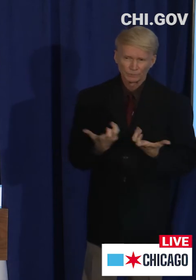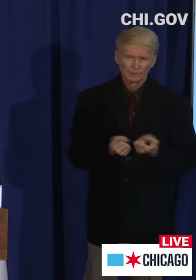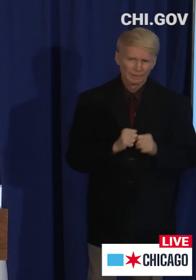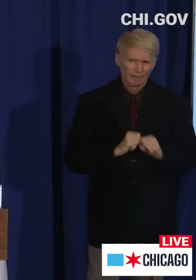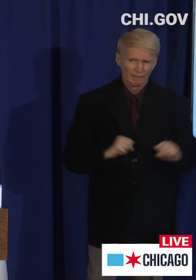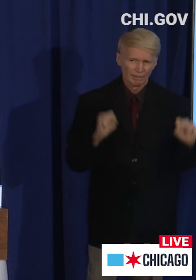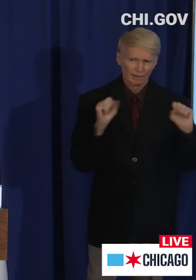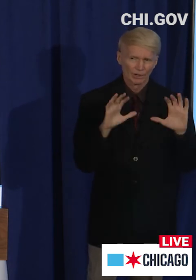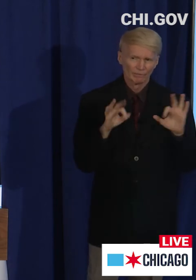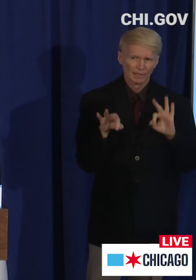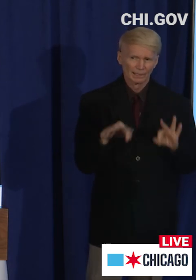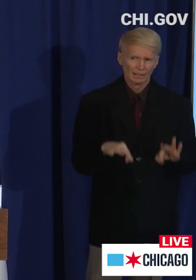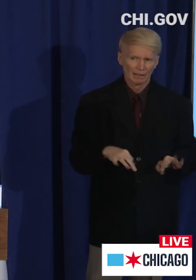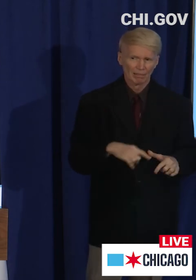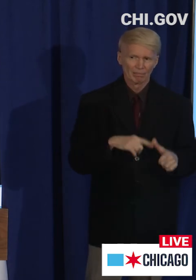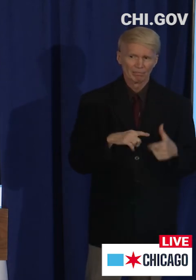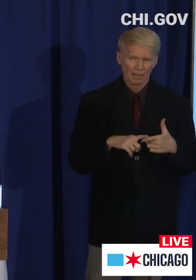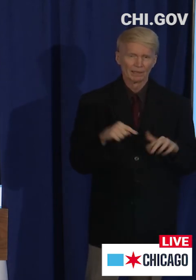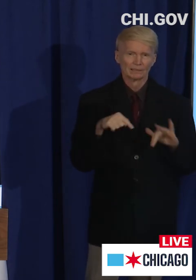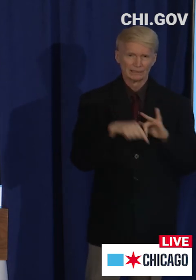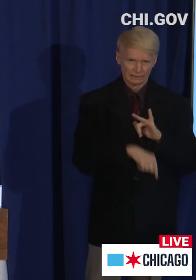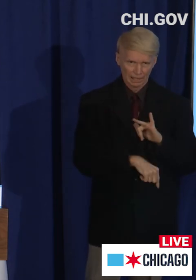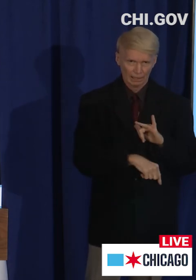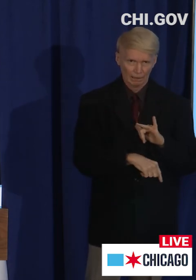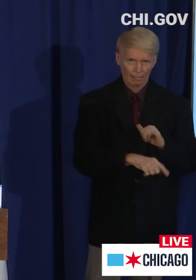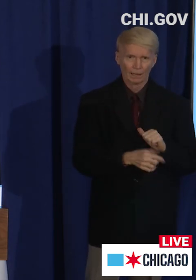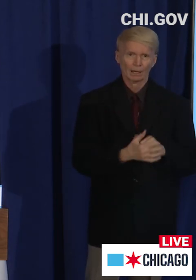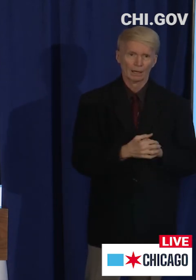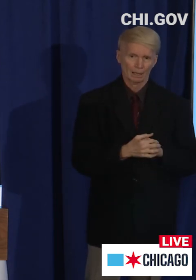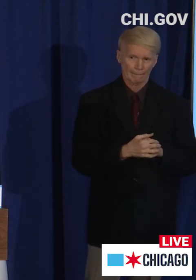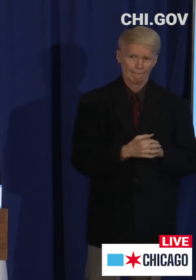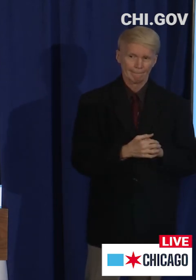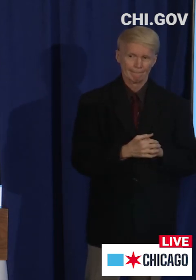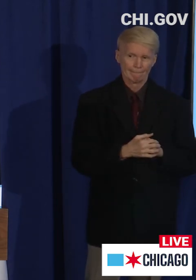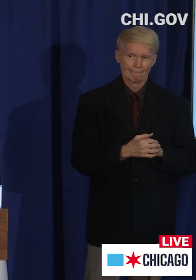clarification first, and then to talk in some detail. So,